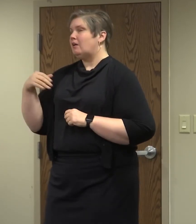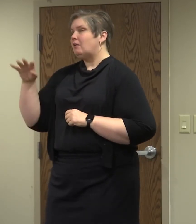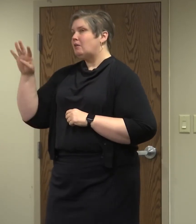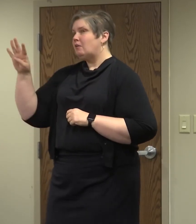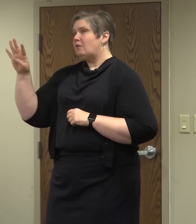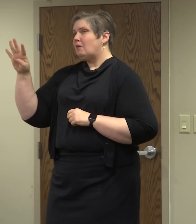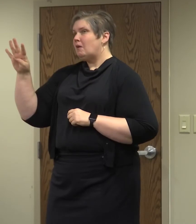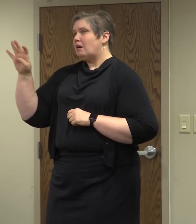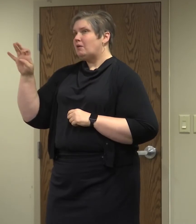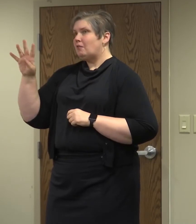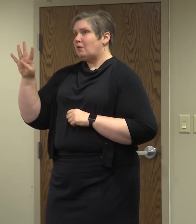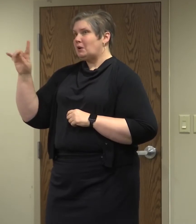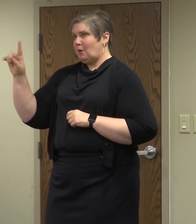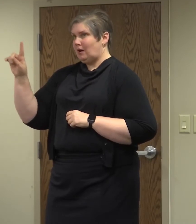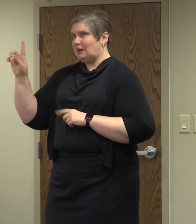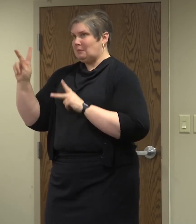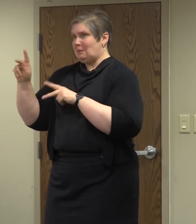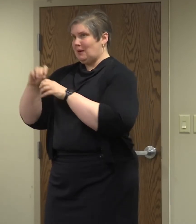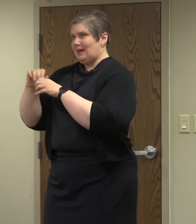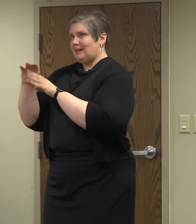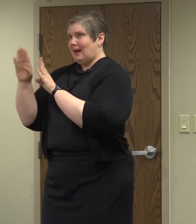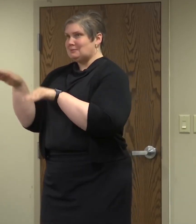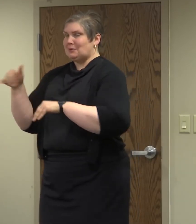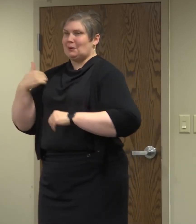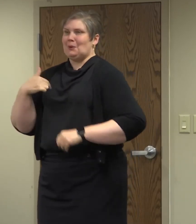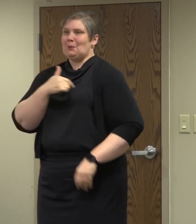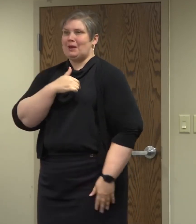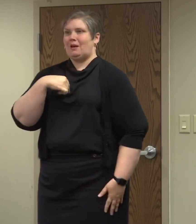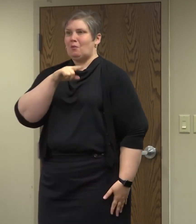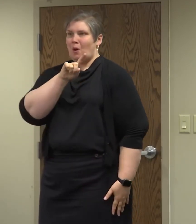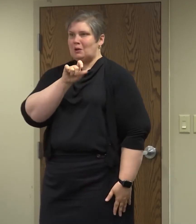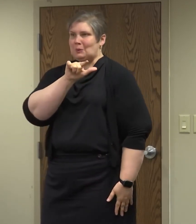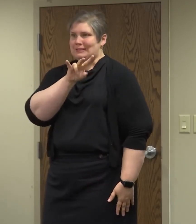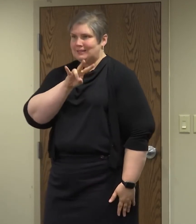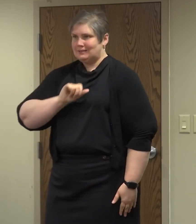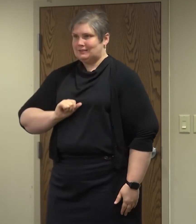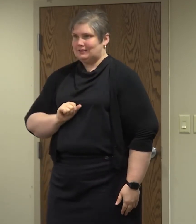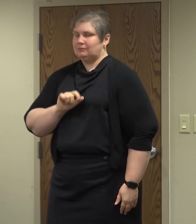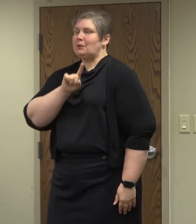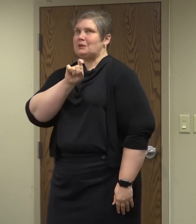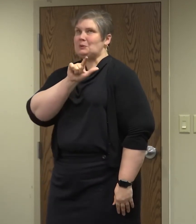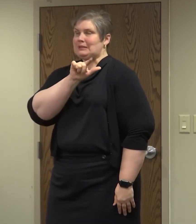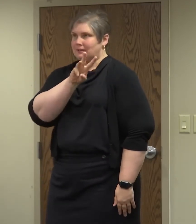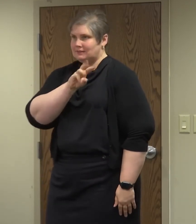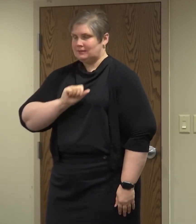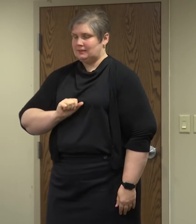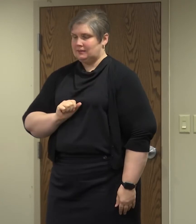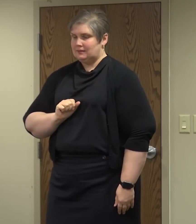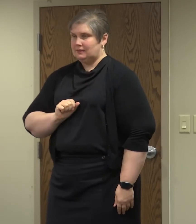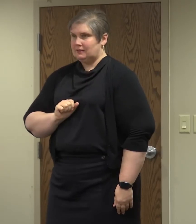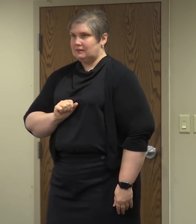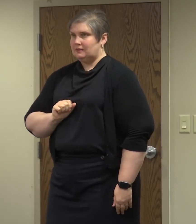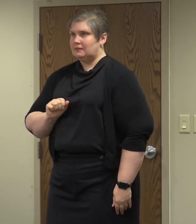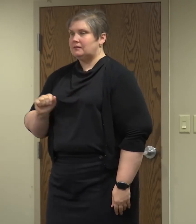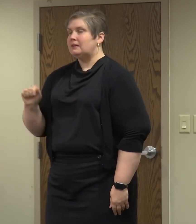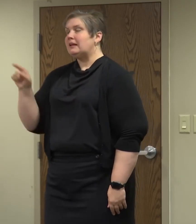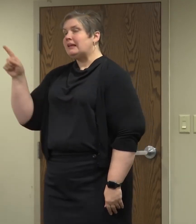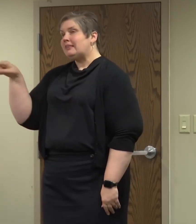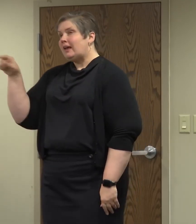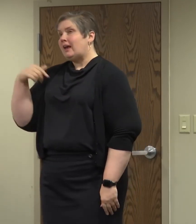441 hospitalizations. We have 126. Their percent of population vaccinated